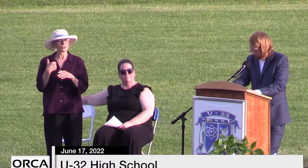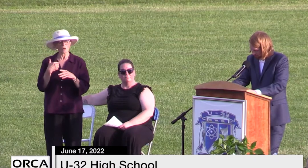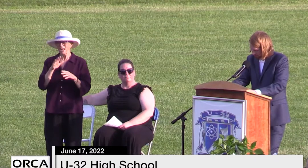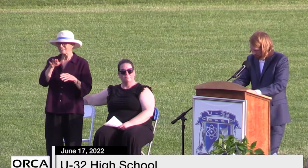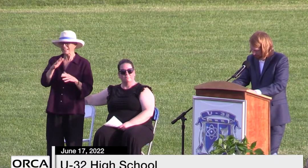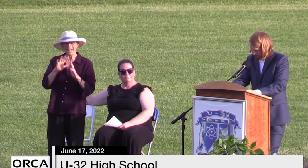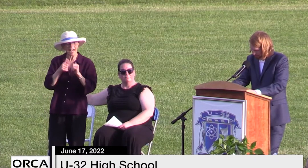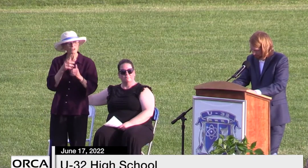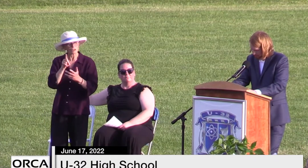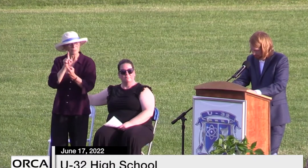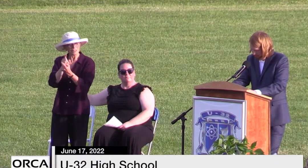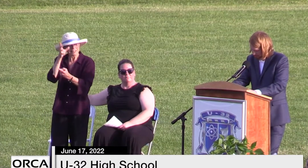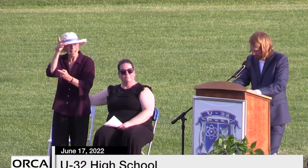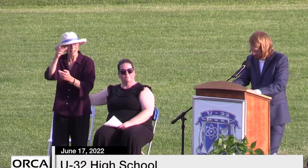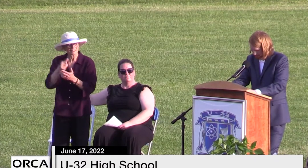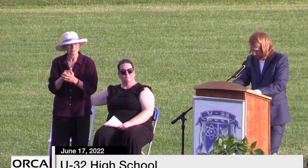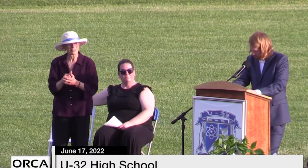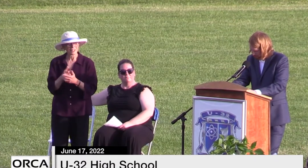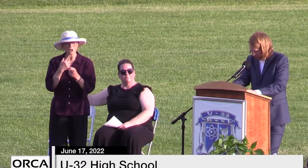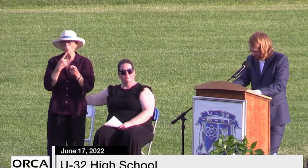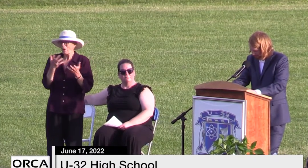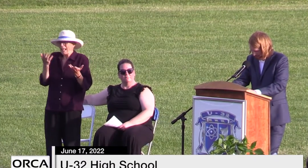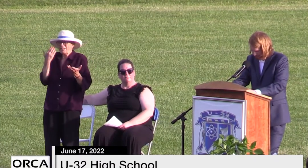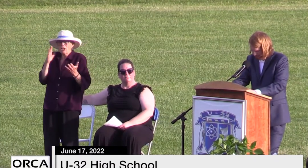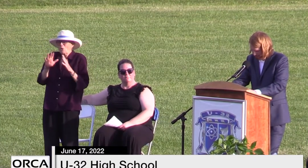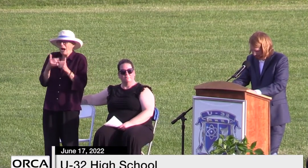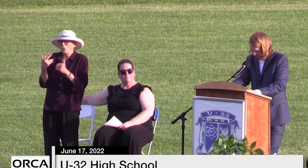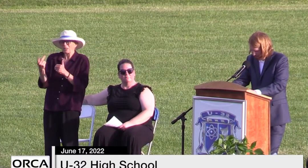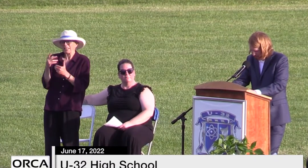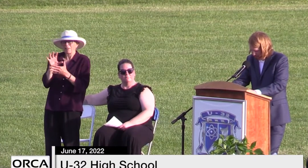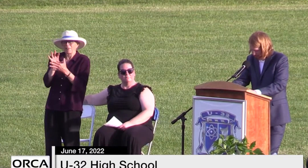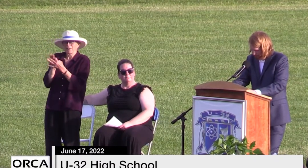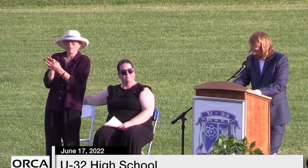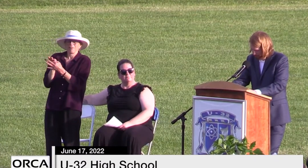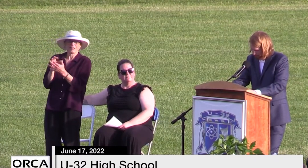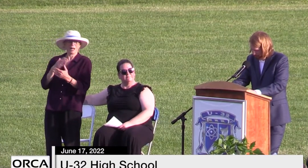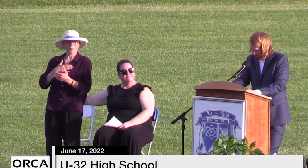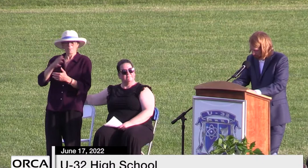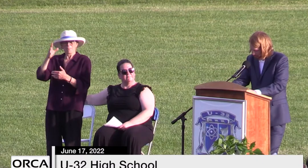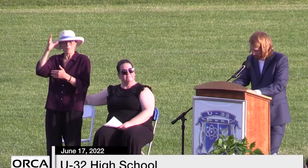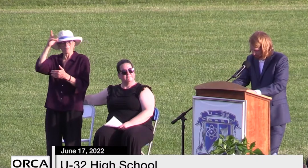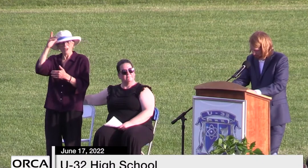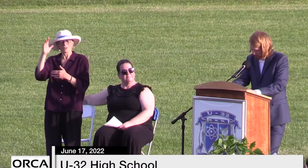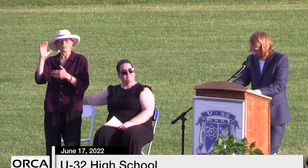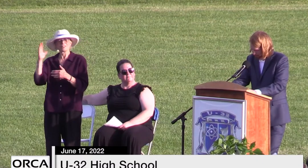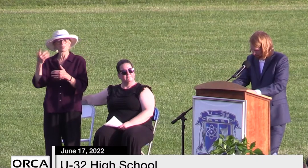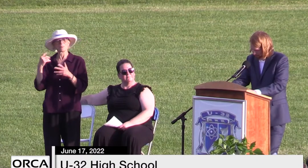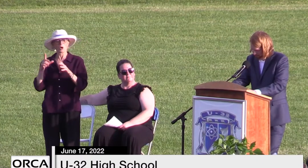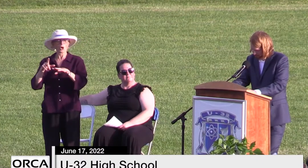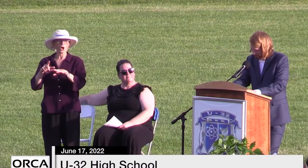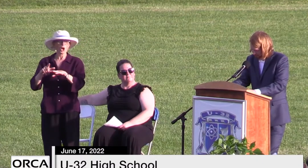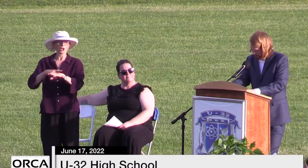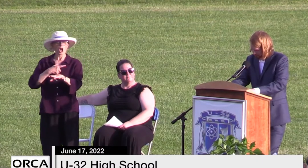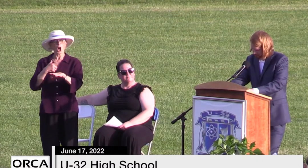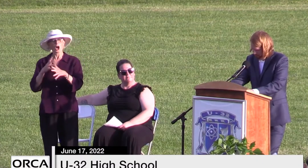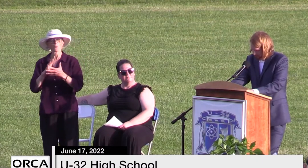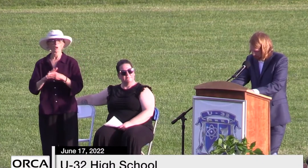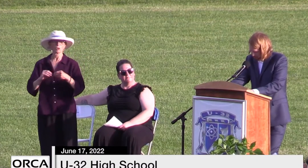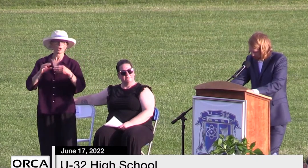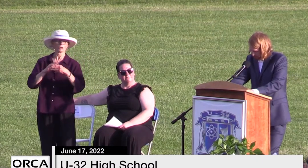to a relationship, she said, "You know, I have no idea. I guess my dad went for the long, discreet game as opposed to the flashy